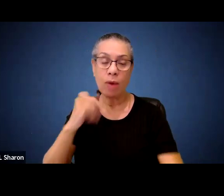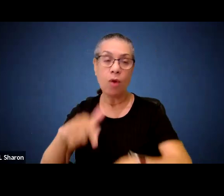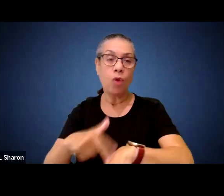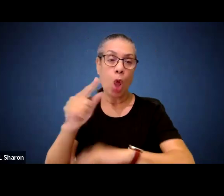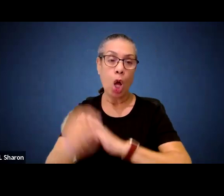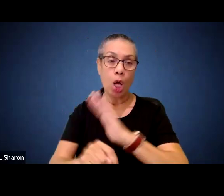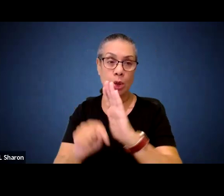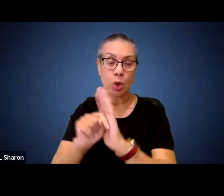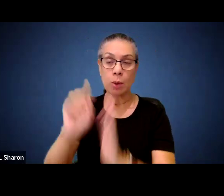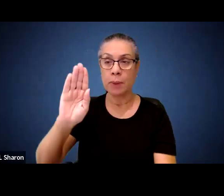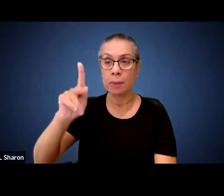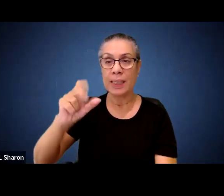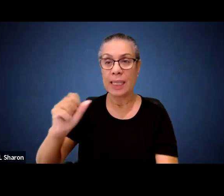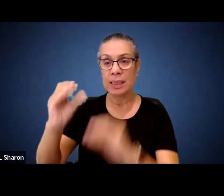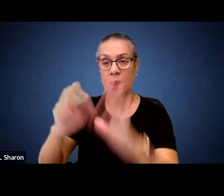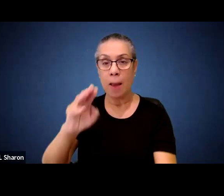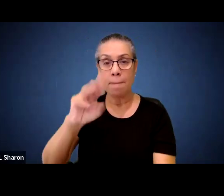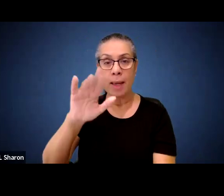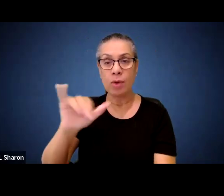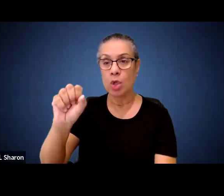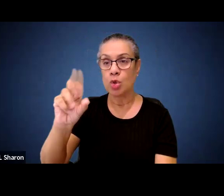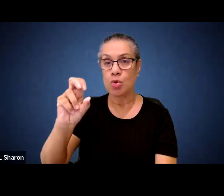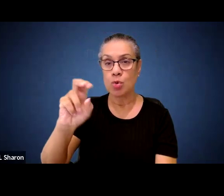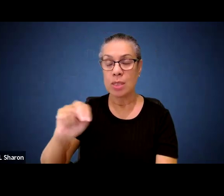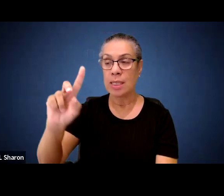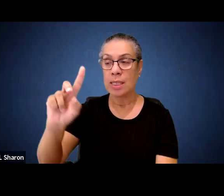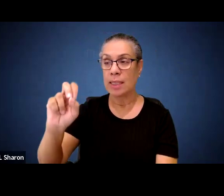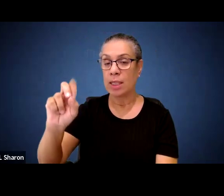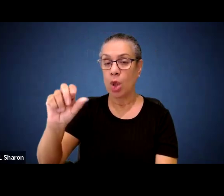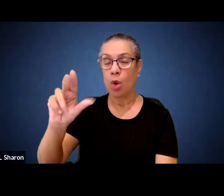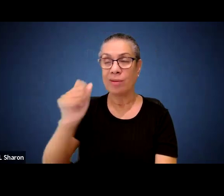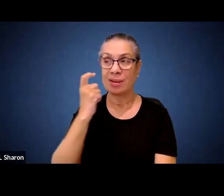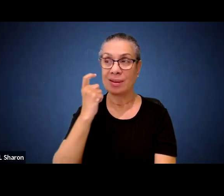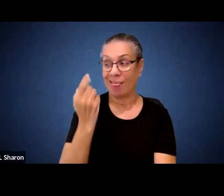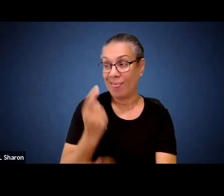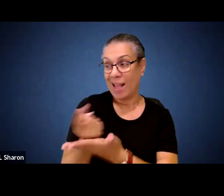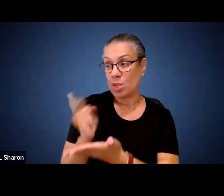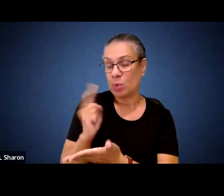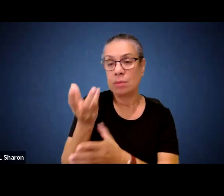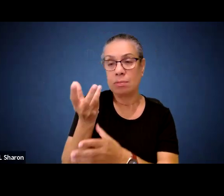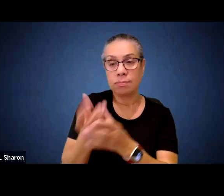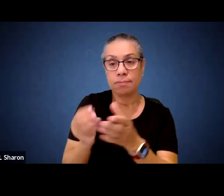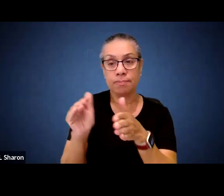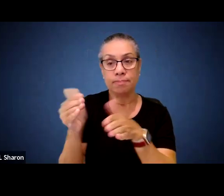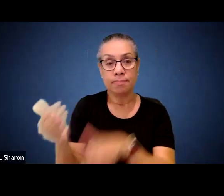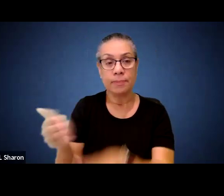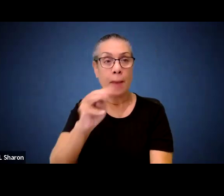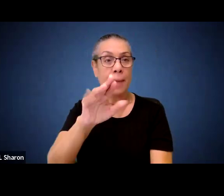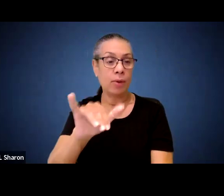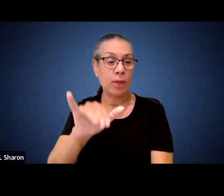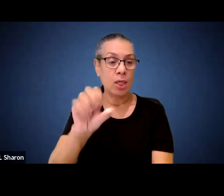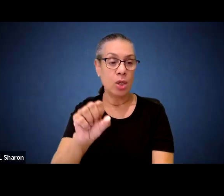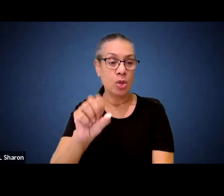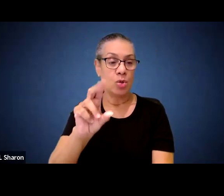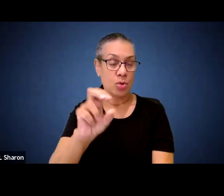long-term BPS educator Mary Susan DeLaura, who passed away last week. Mary Susan